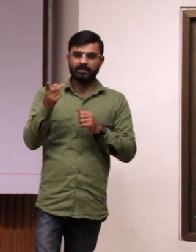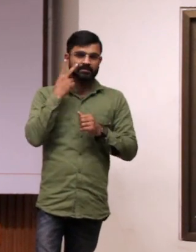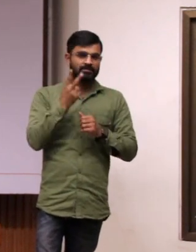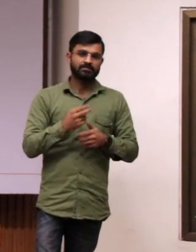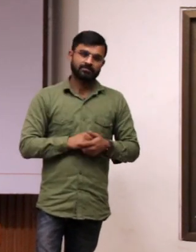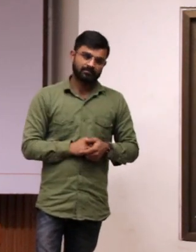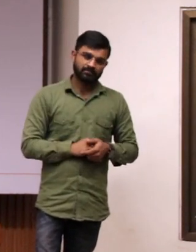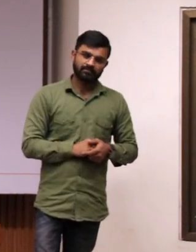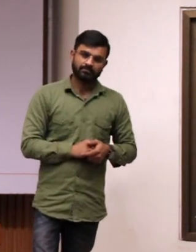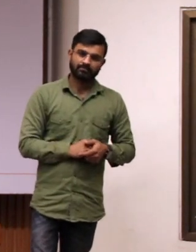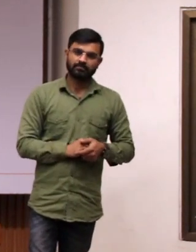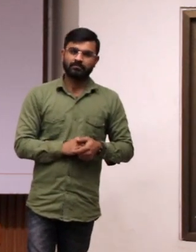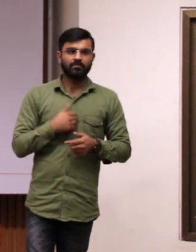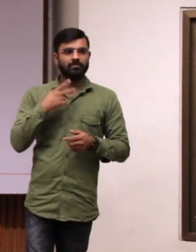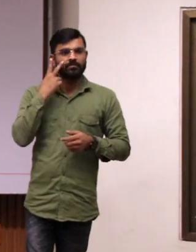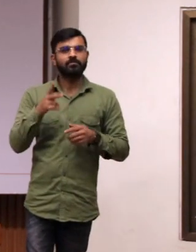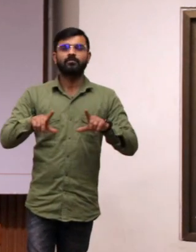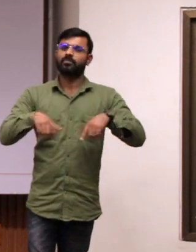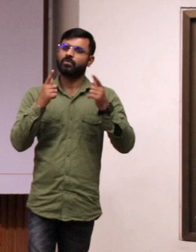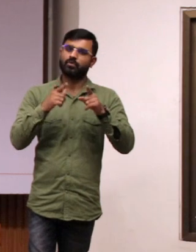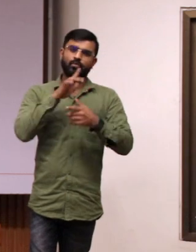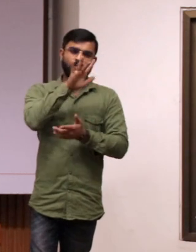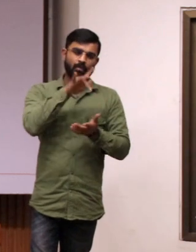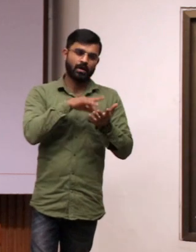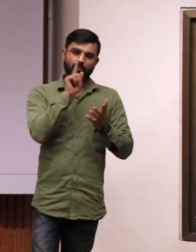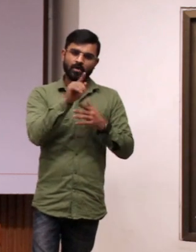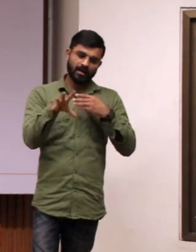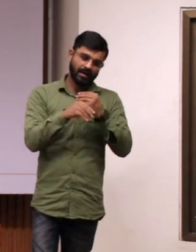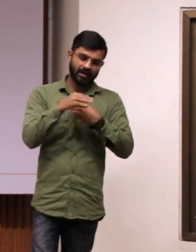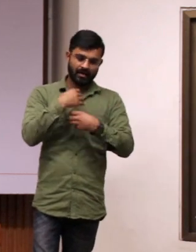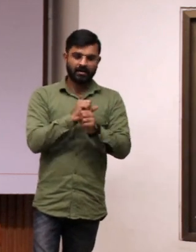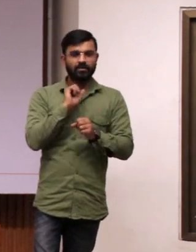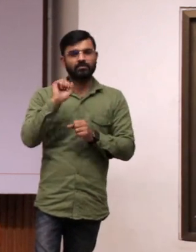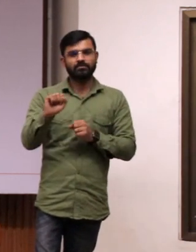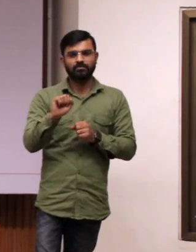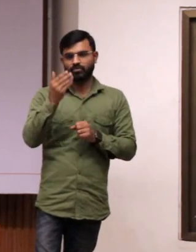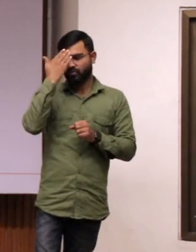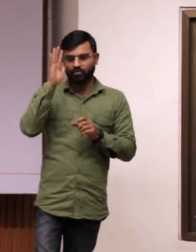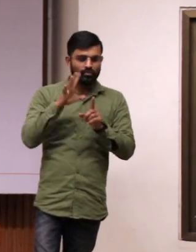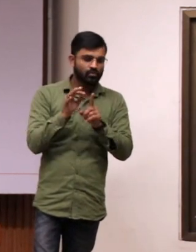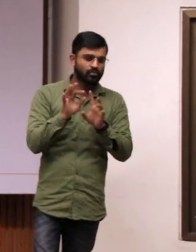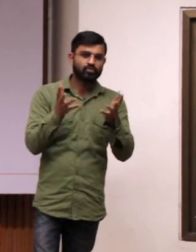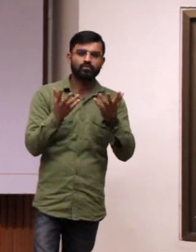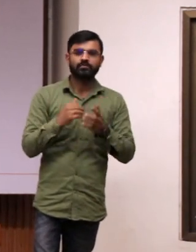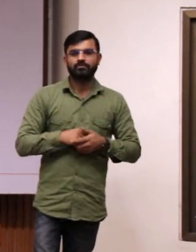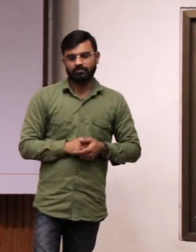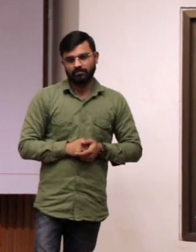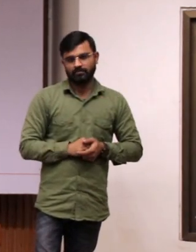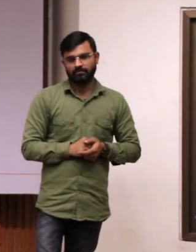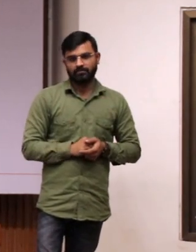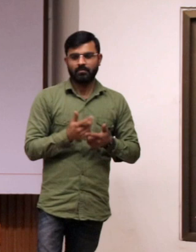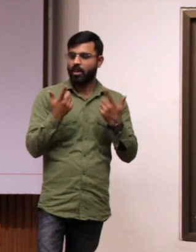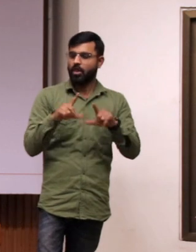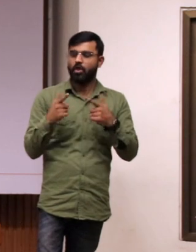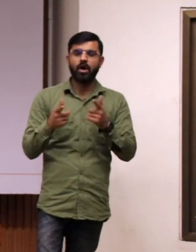at the, I have seen forest department at one point where they didn't know what they're doing. You know, they were